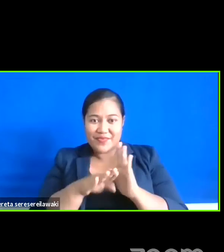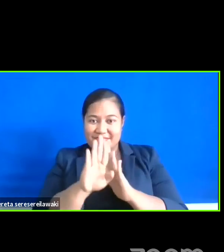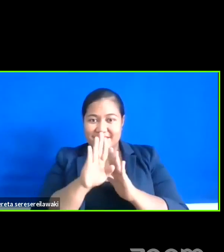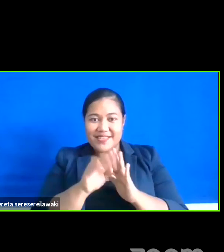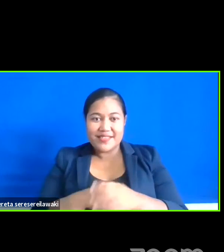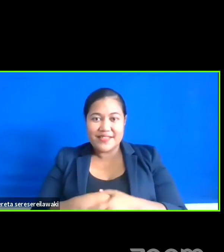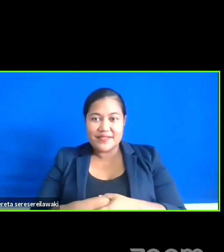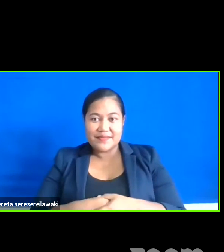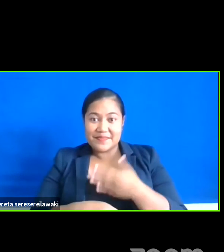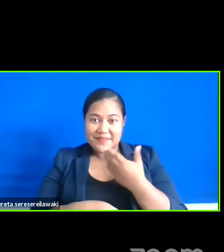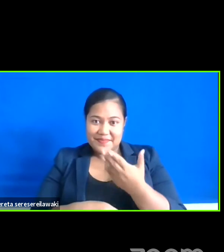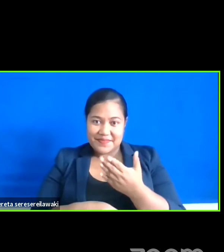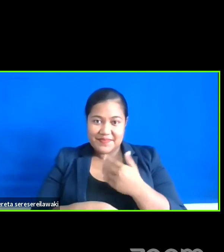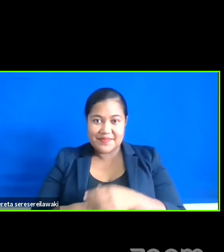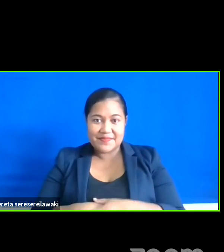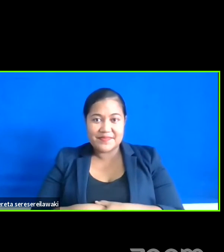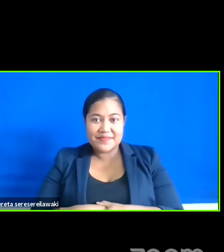time over to you